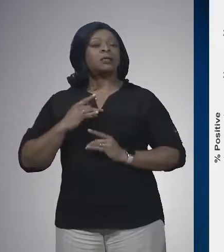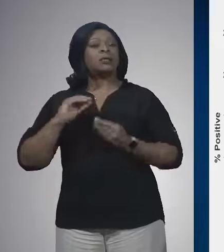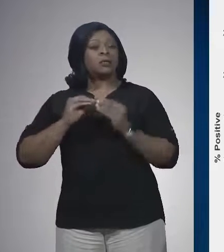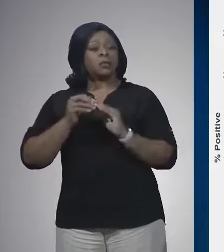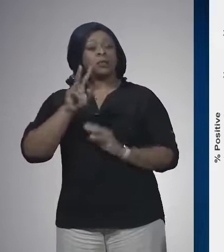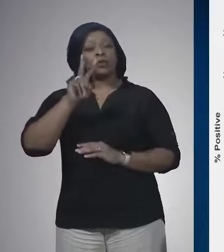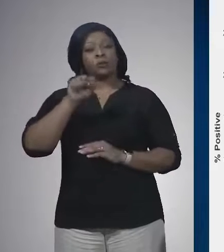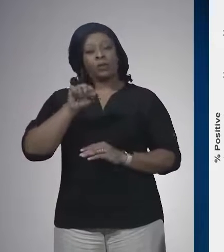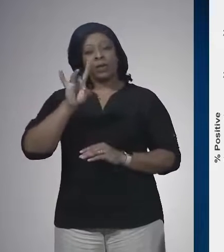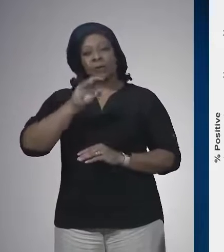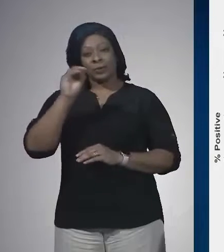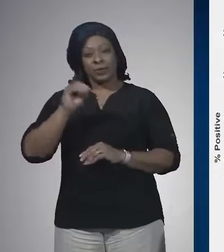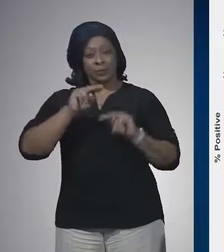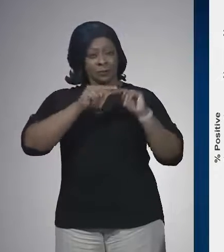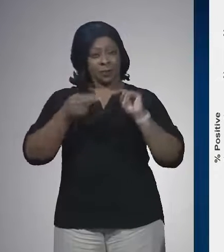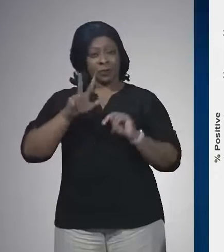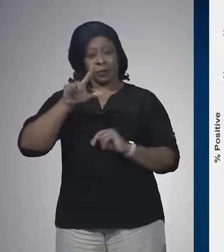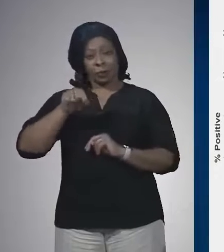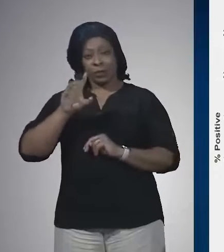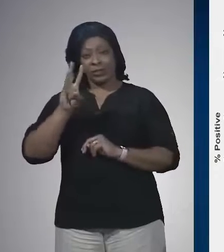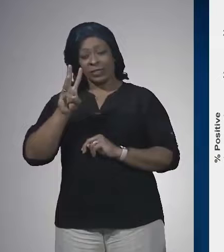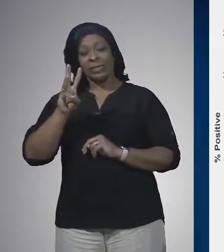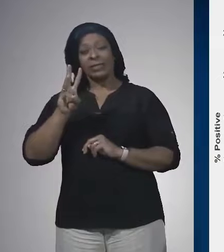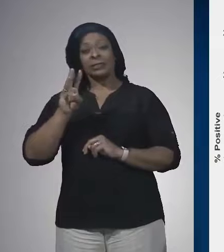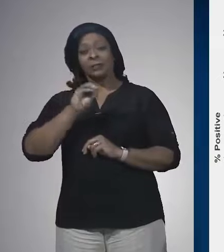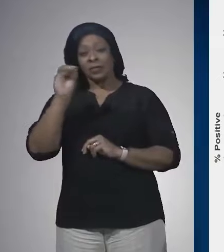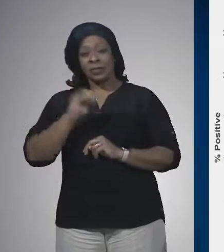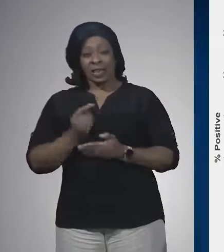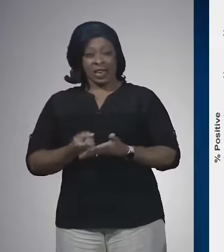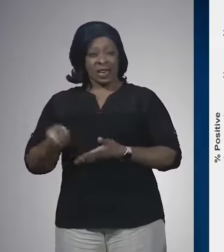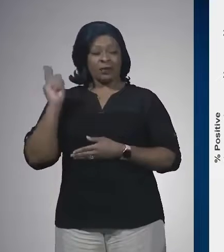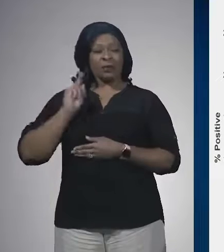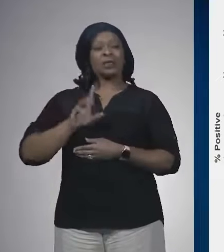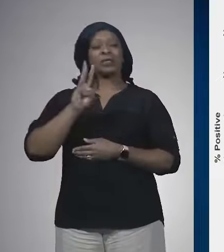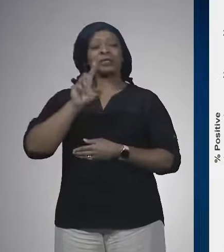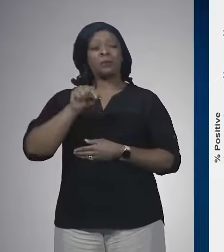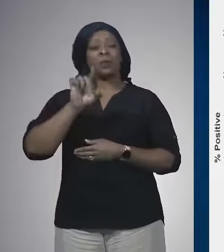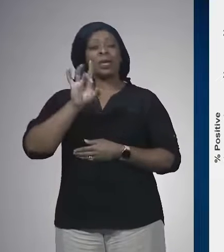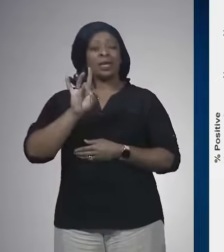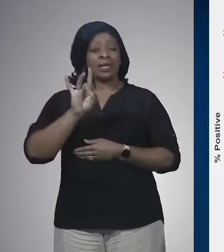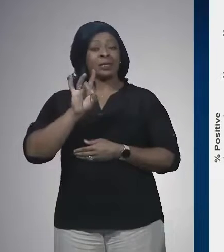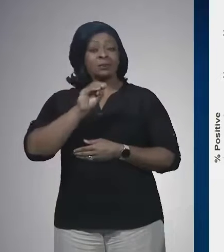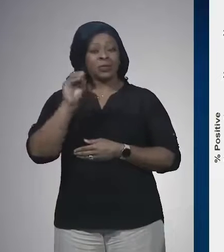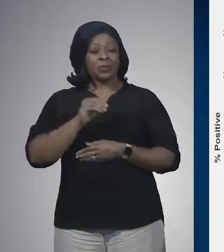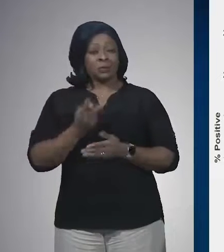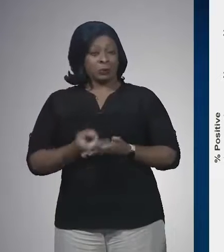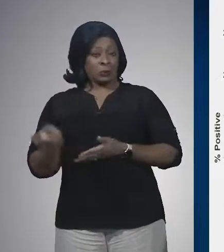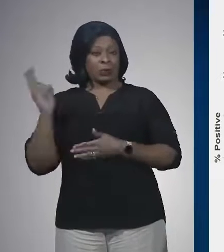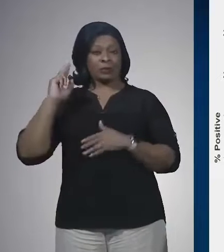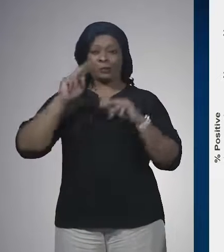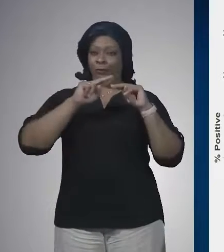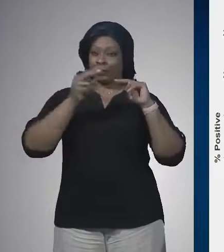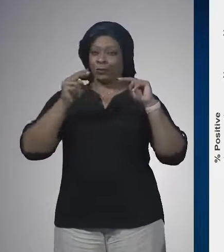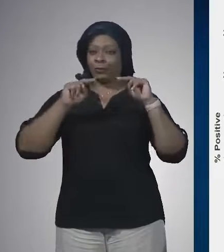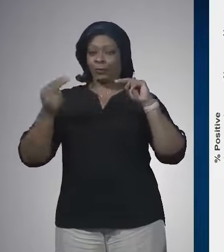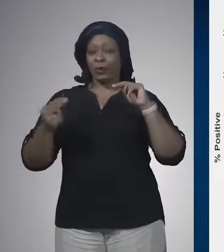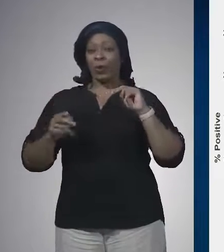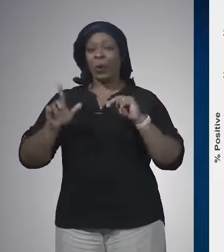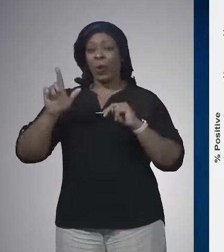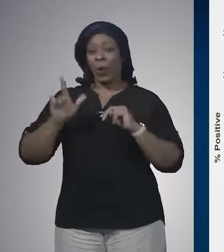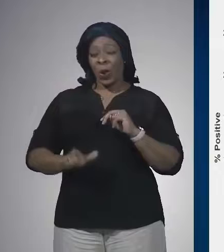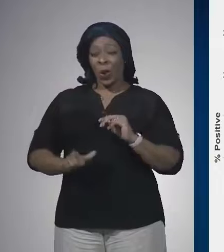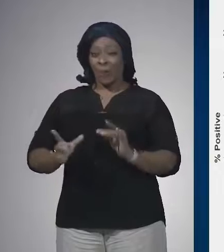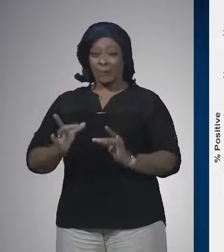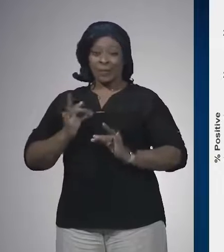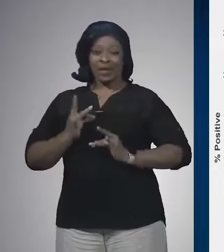is down from 3.6% this time last week and 6.8% 2 weeks ago. The lowest